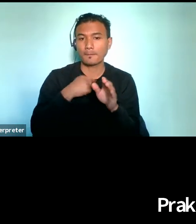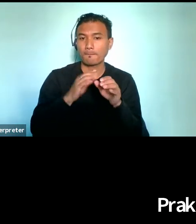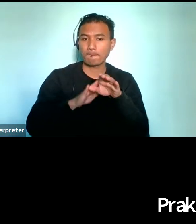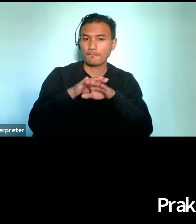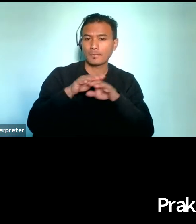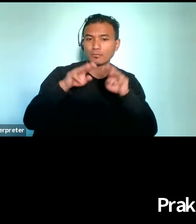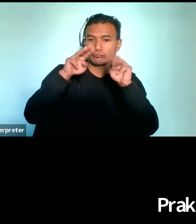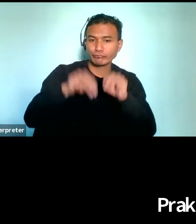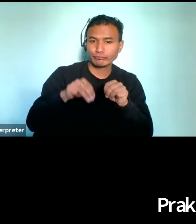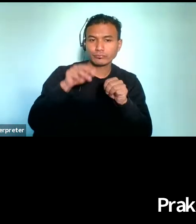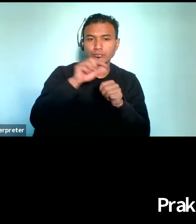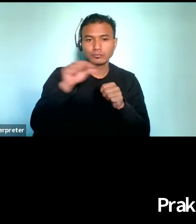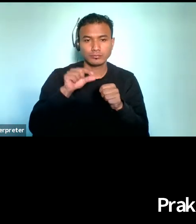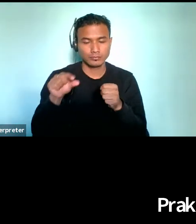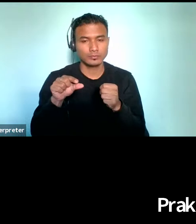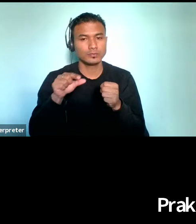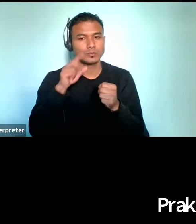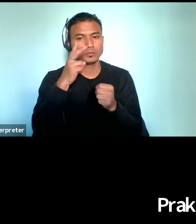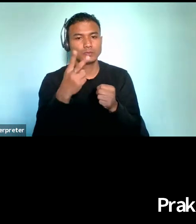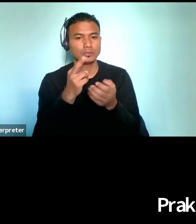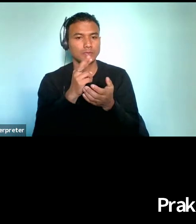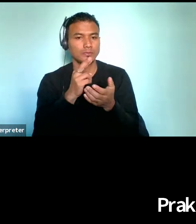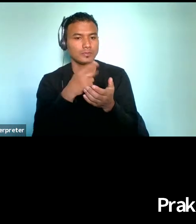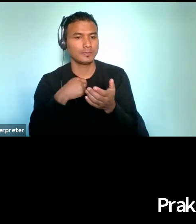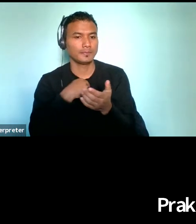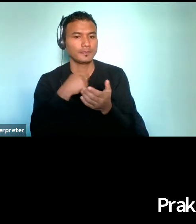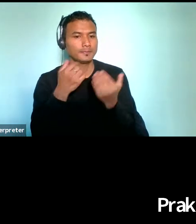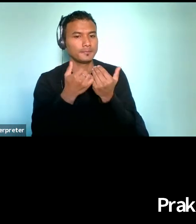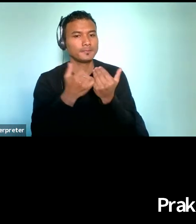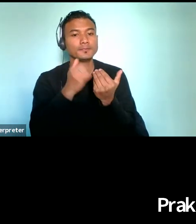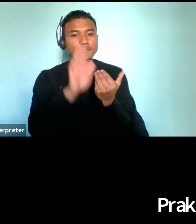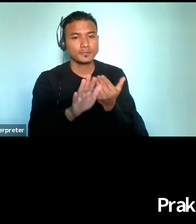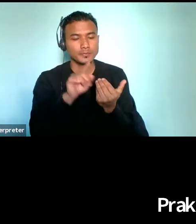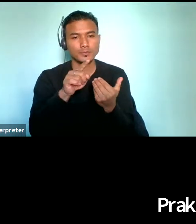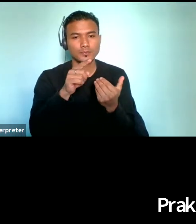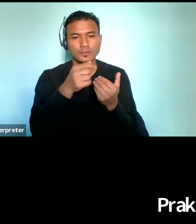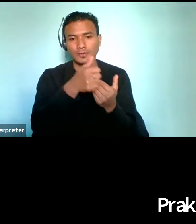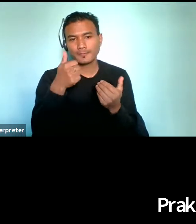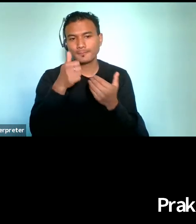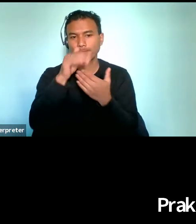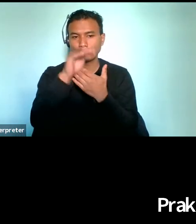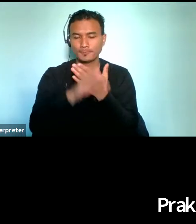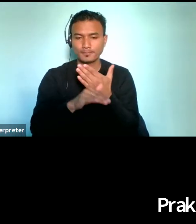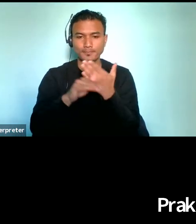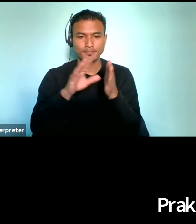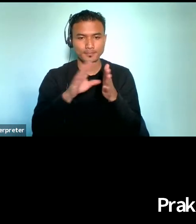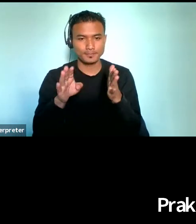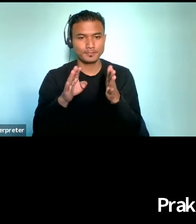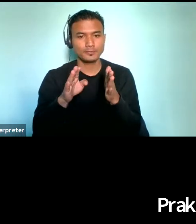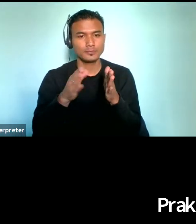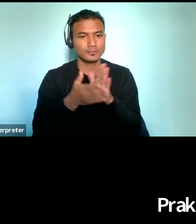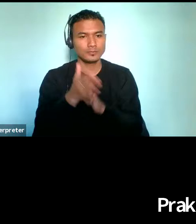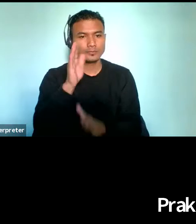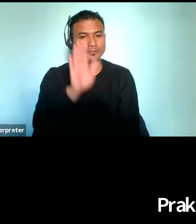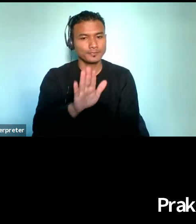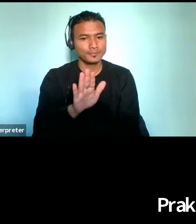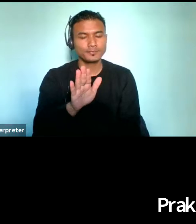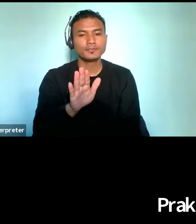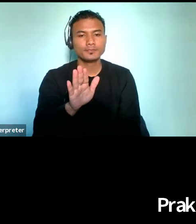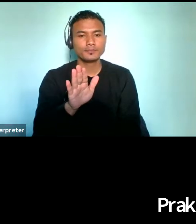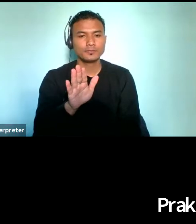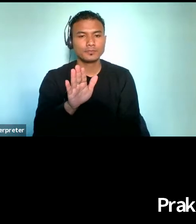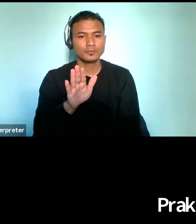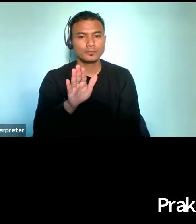important aspect of it to make the ripple effect from the takeaway that we have made from this